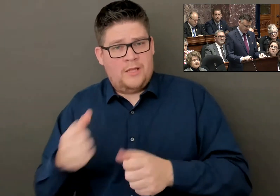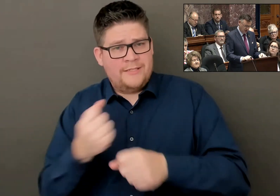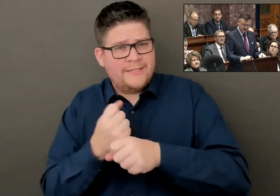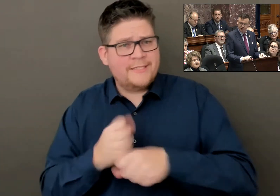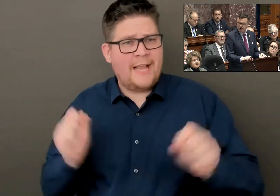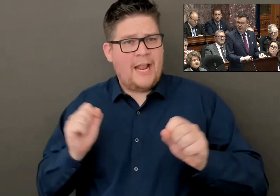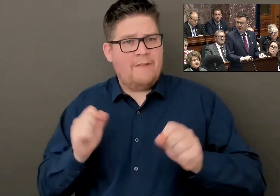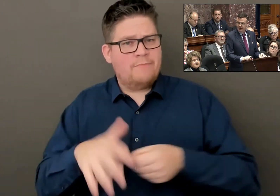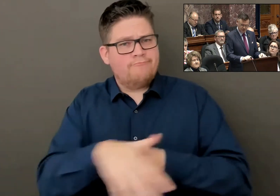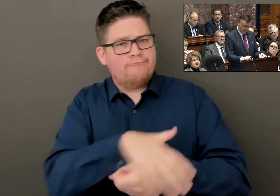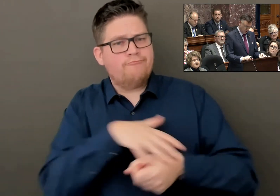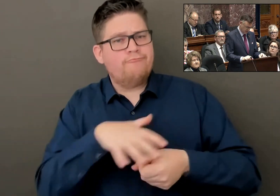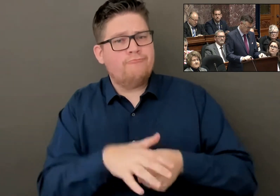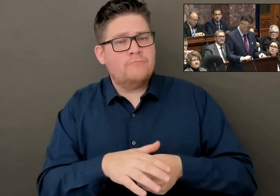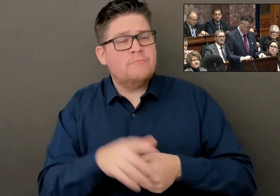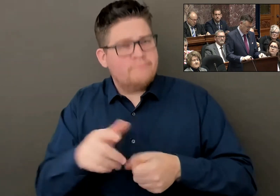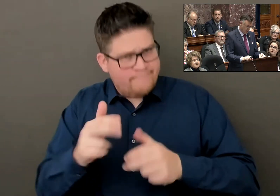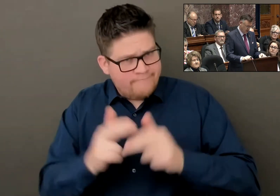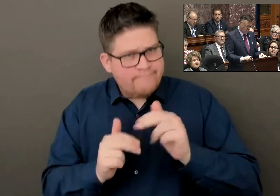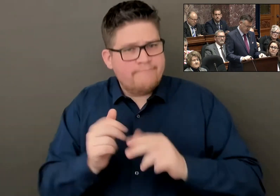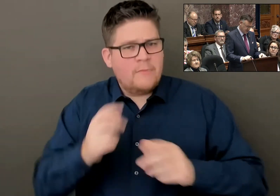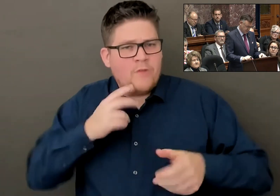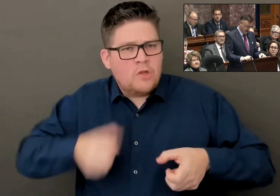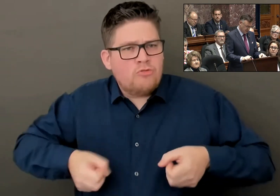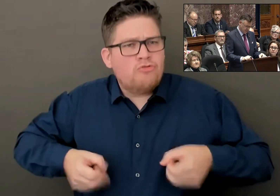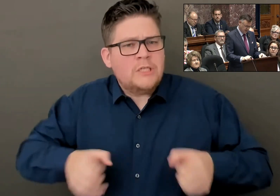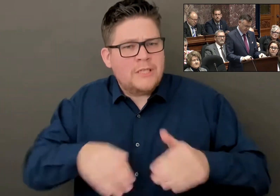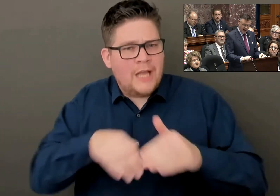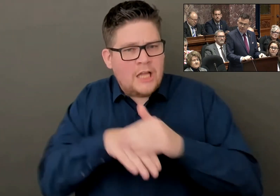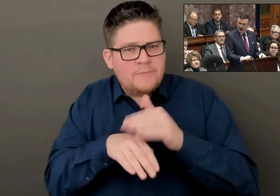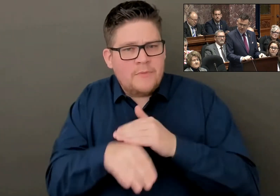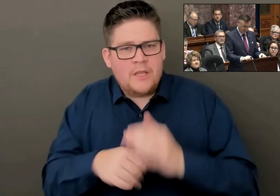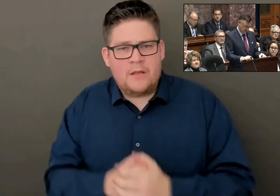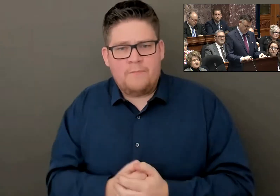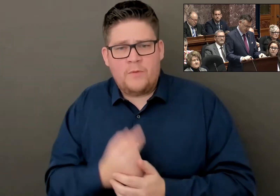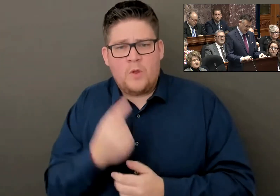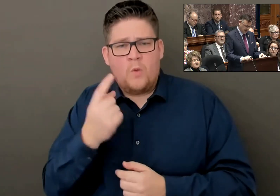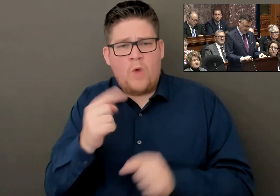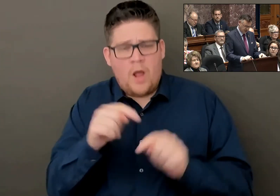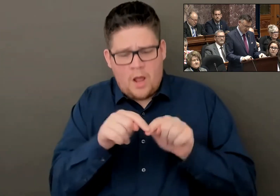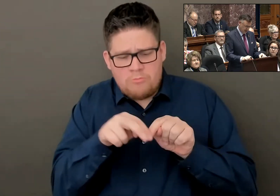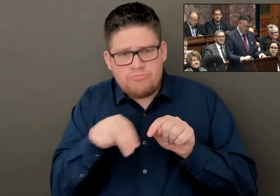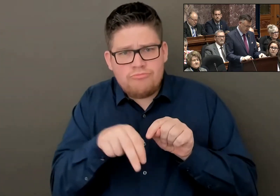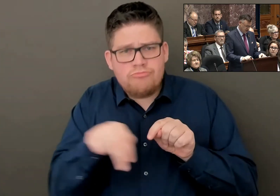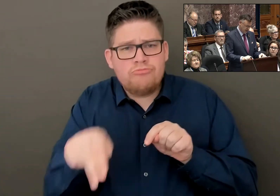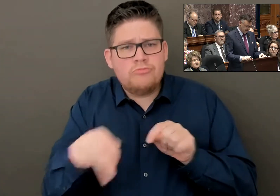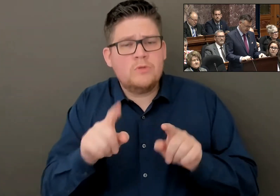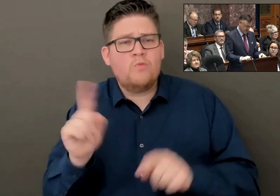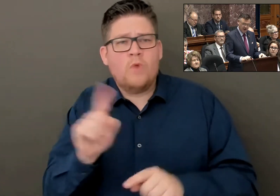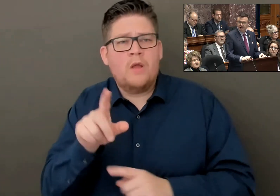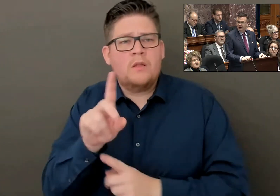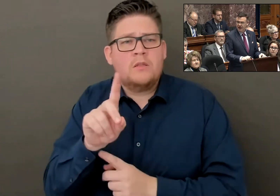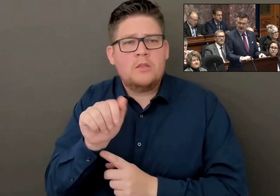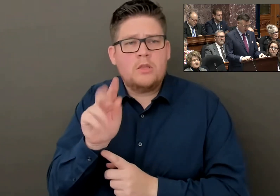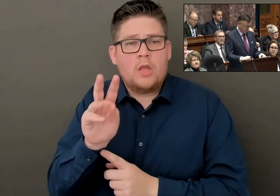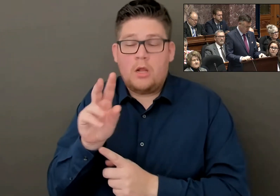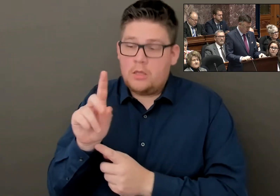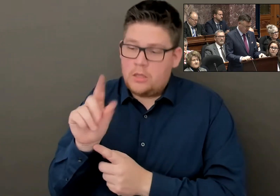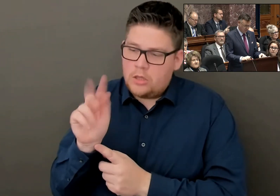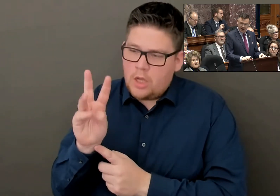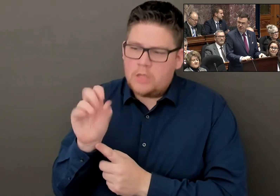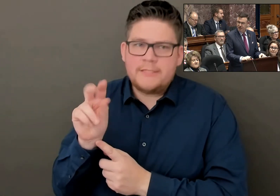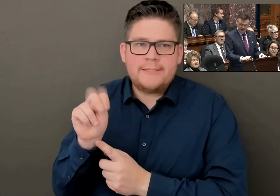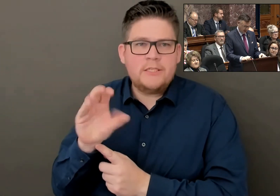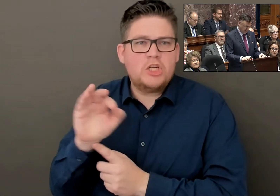block from Dawson Creek and District Hospital. With 6 bedrooms, 5 bathrooms, shared kitchen and lounge spaces, and of